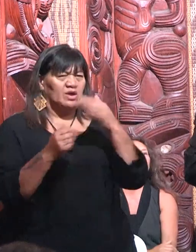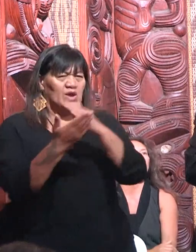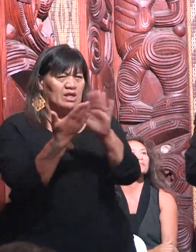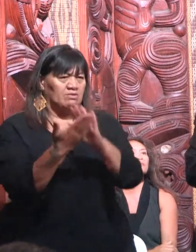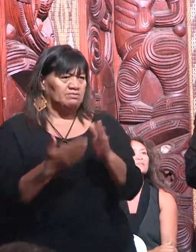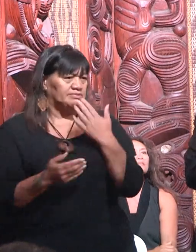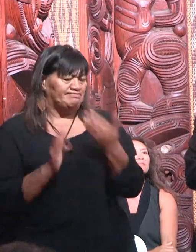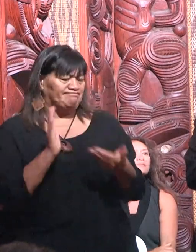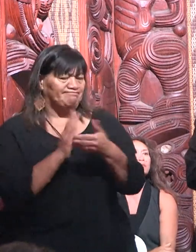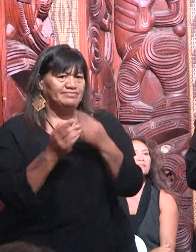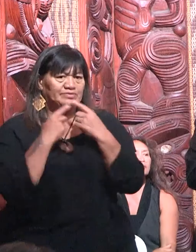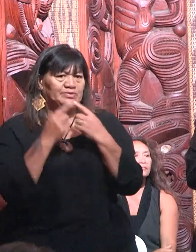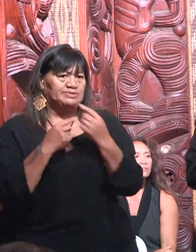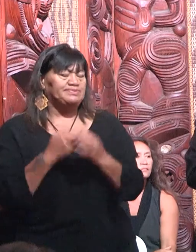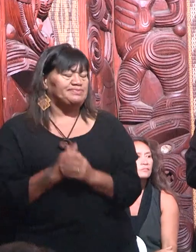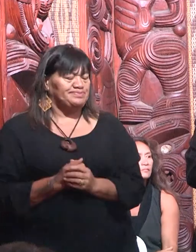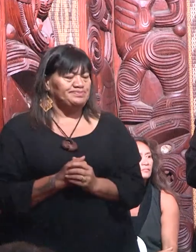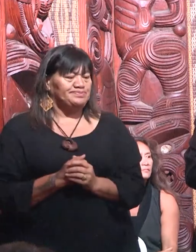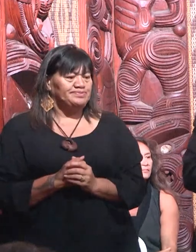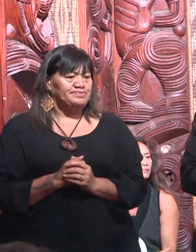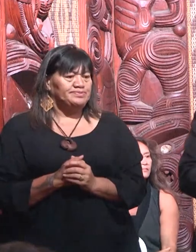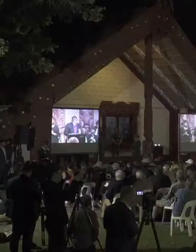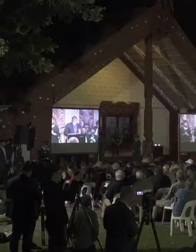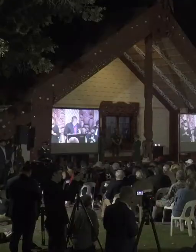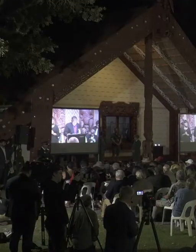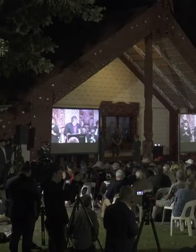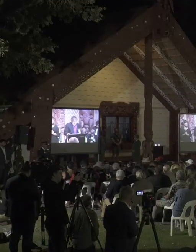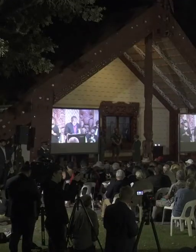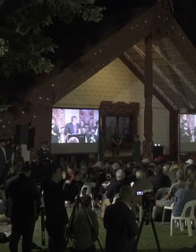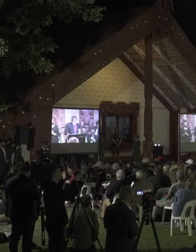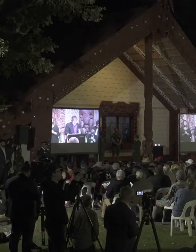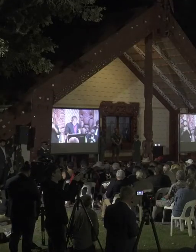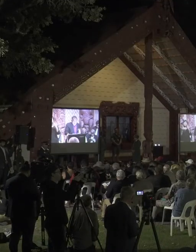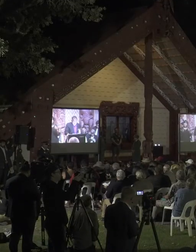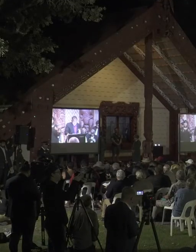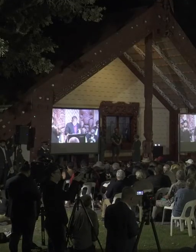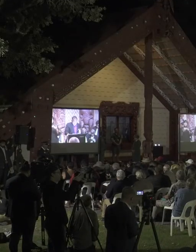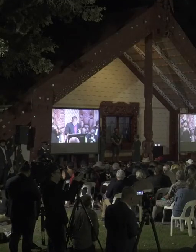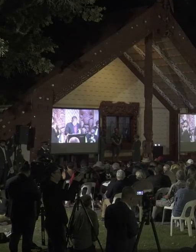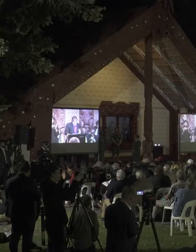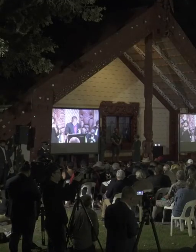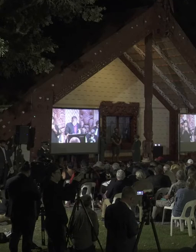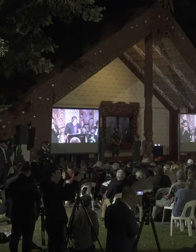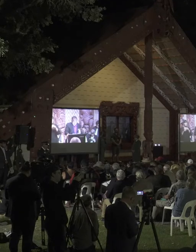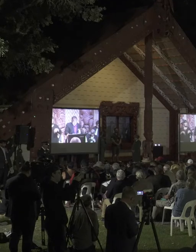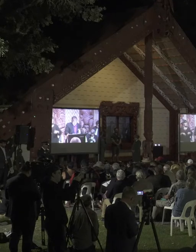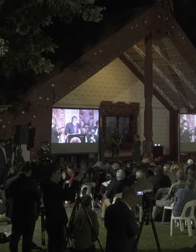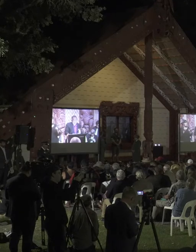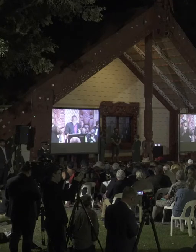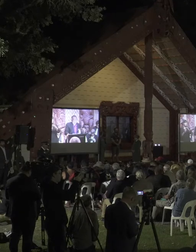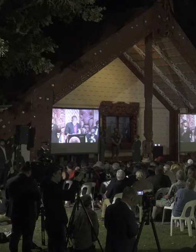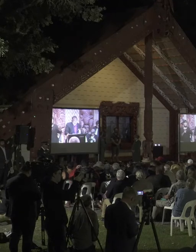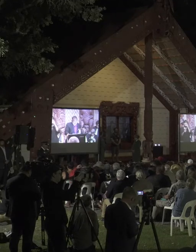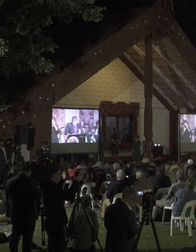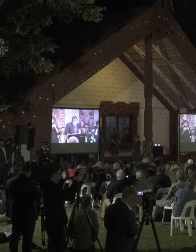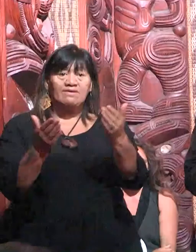and extra information. The custom does provide for a karakia, a prayer, from members of parliament in